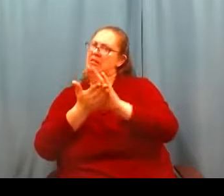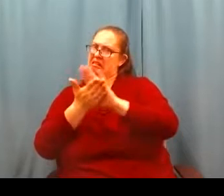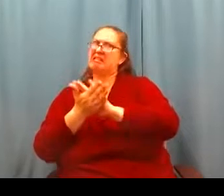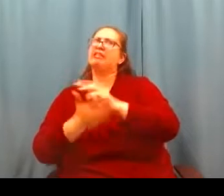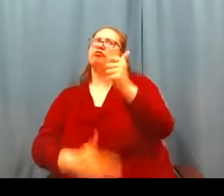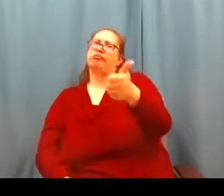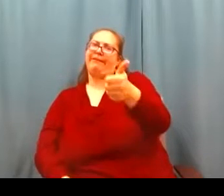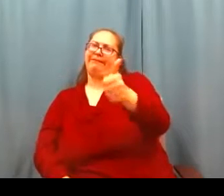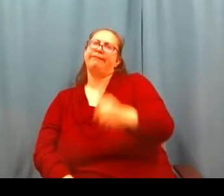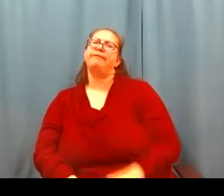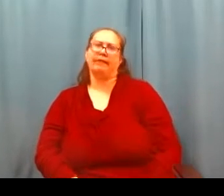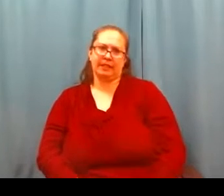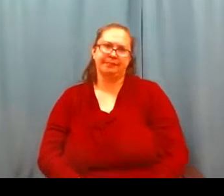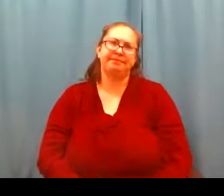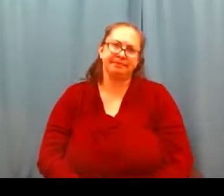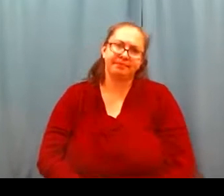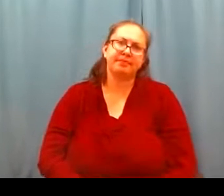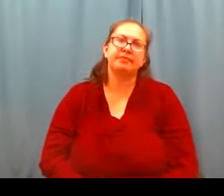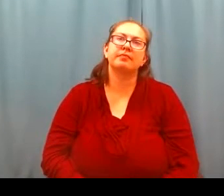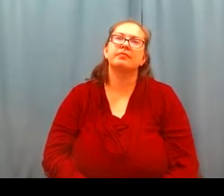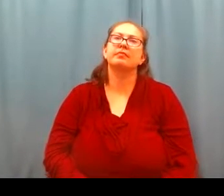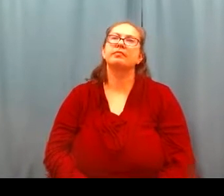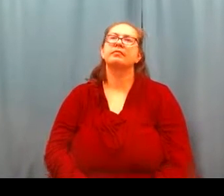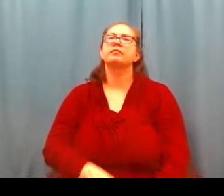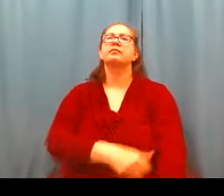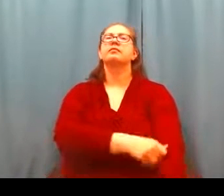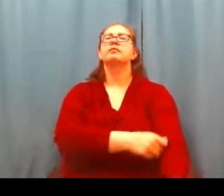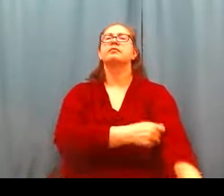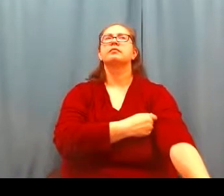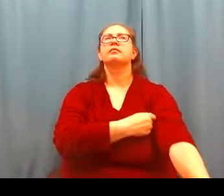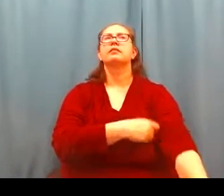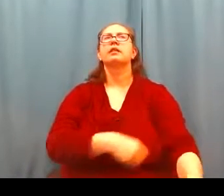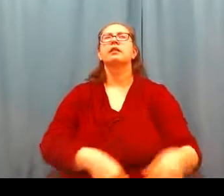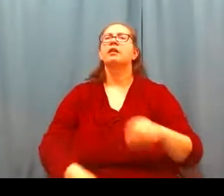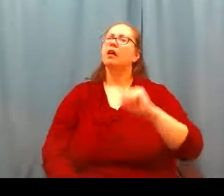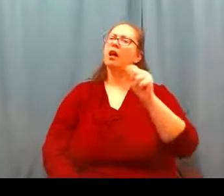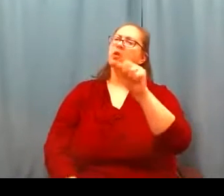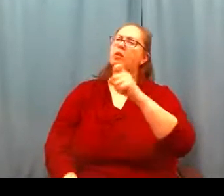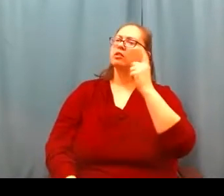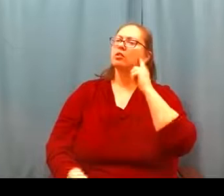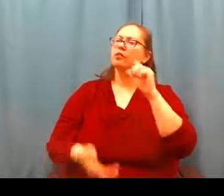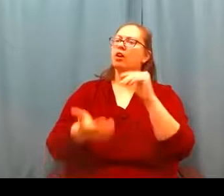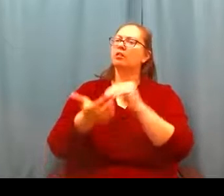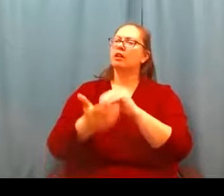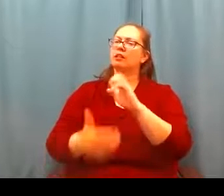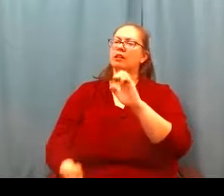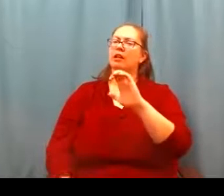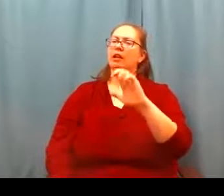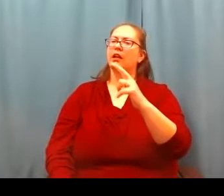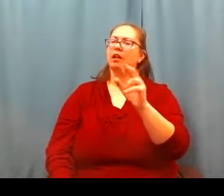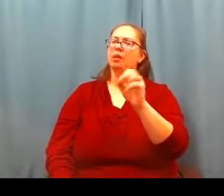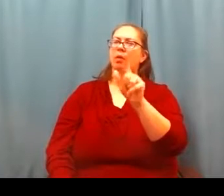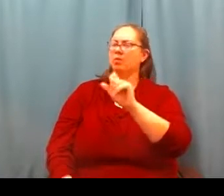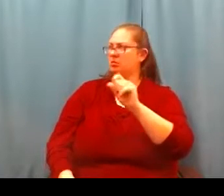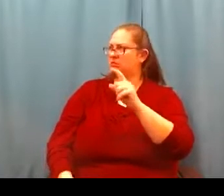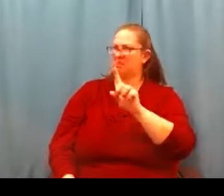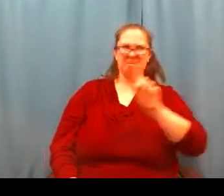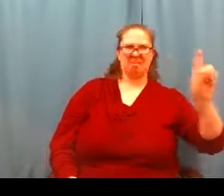Okay, so we have a question that might be for Dr. Echols. Good. We'll let Dr. Echols slide in